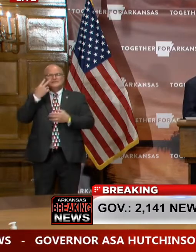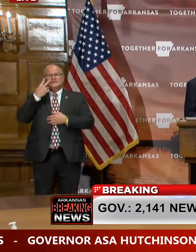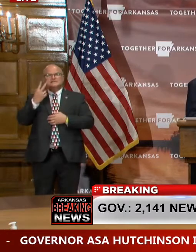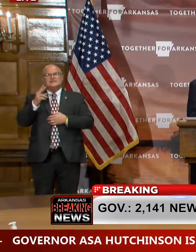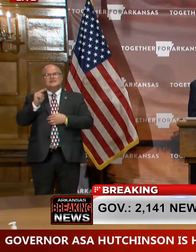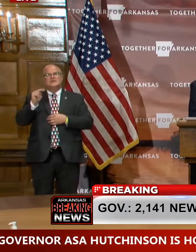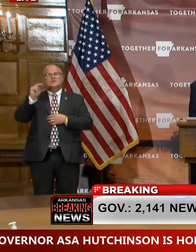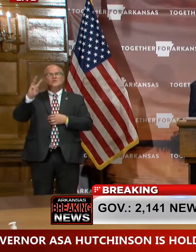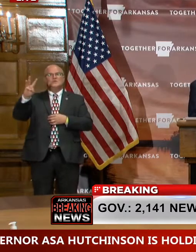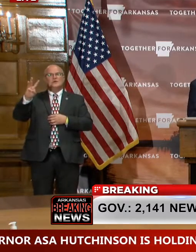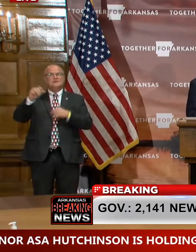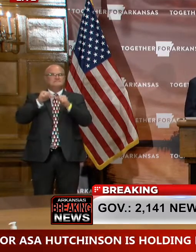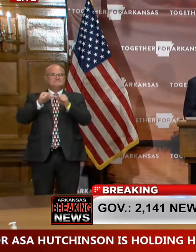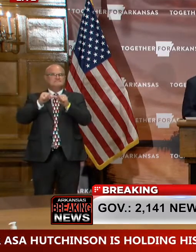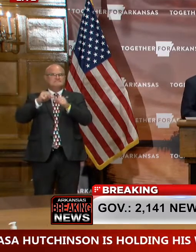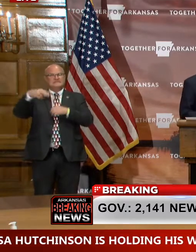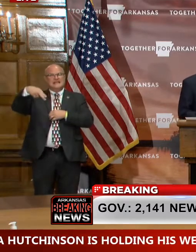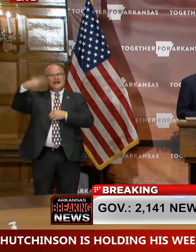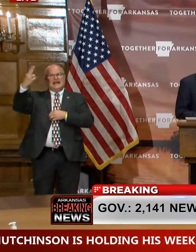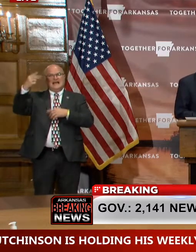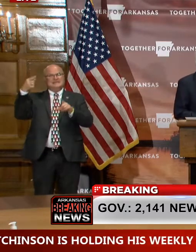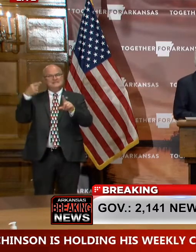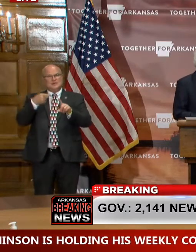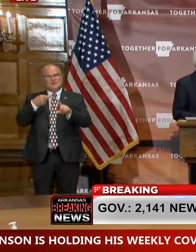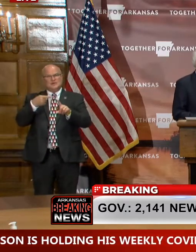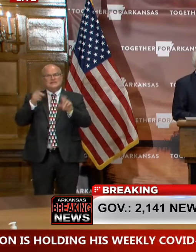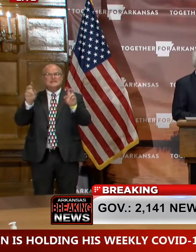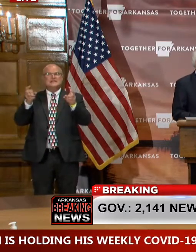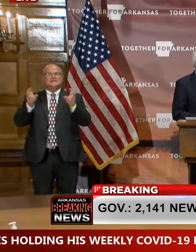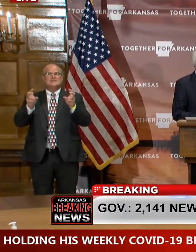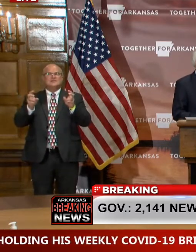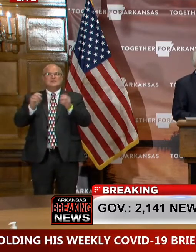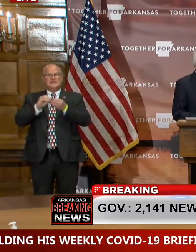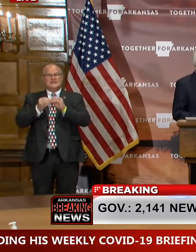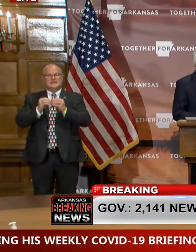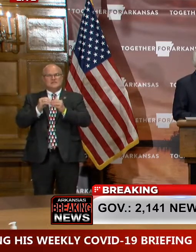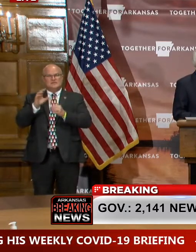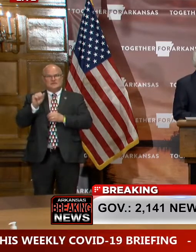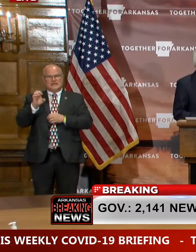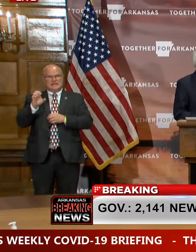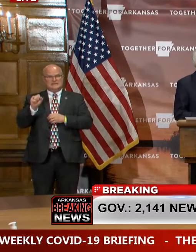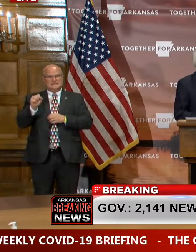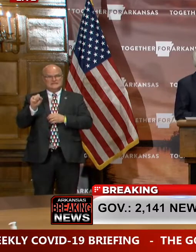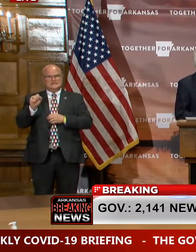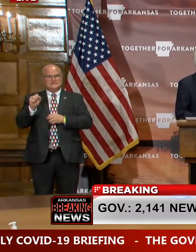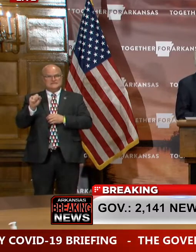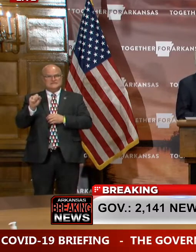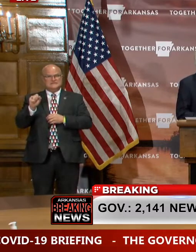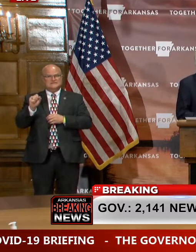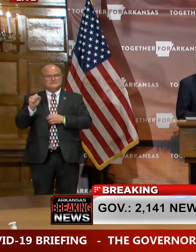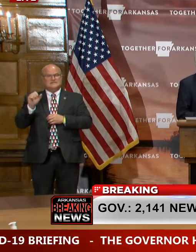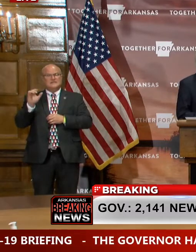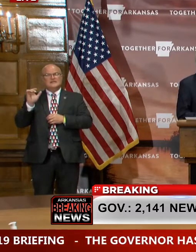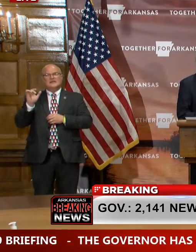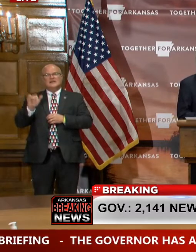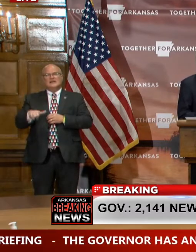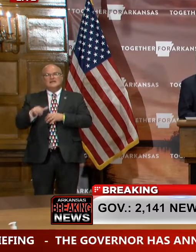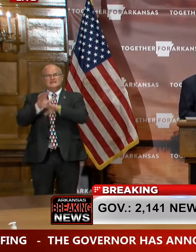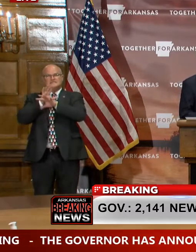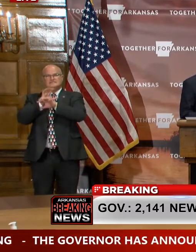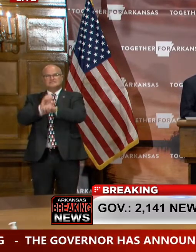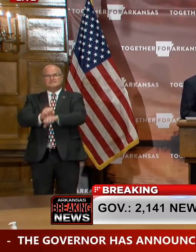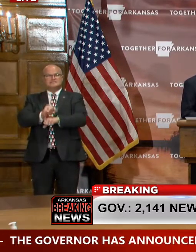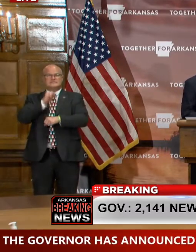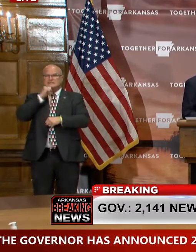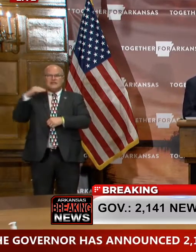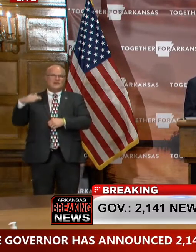the Northwest continues to be the high point in terms of the number of cases, and the trend line is